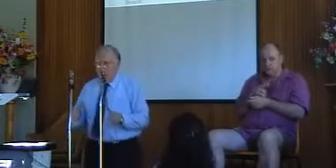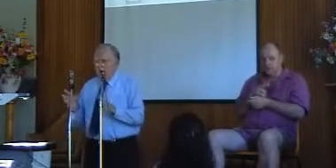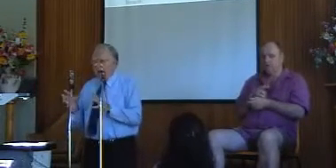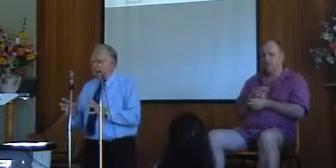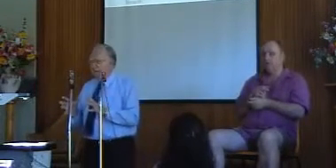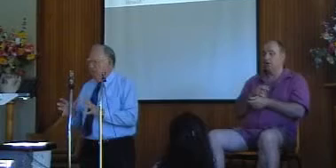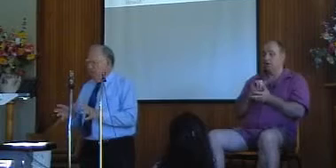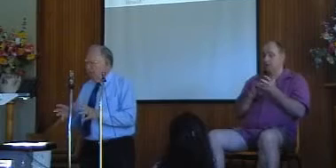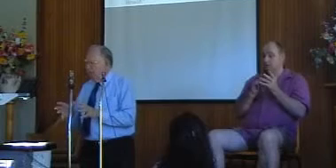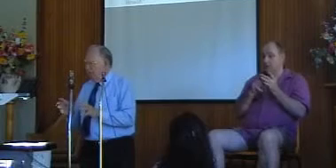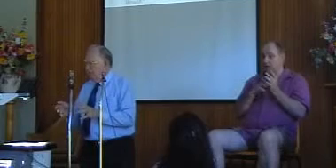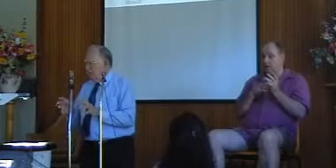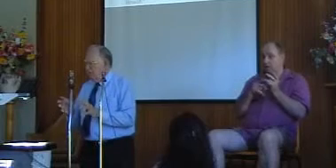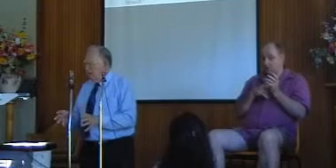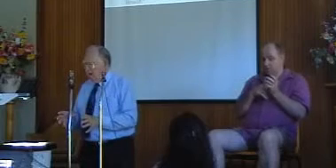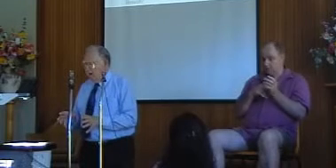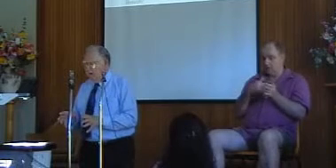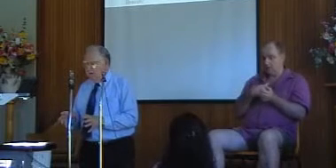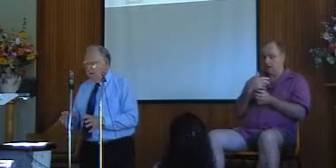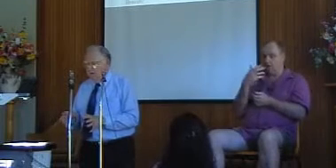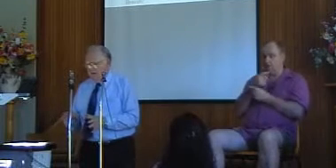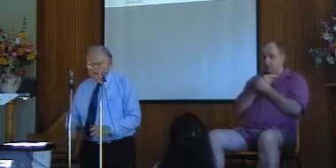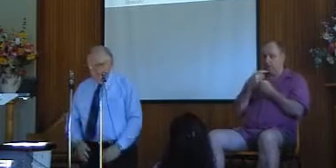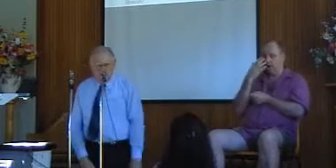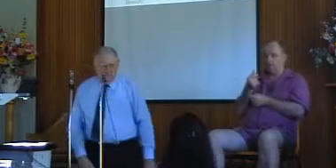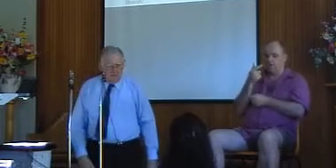we have found the Messiah.